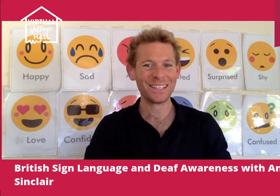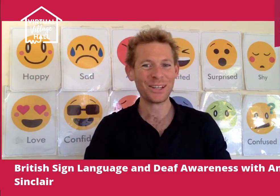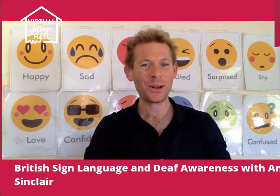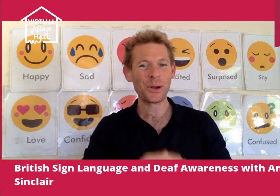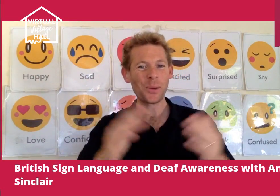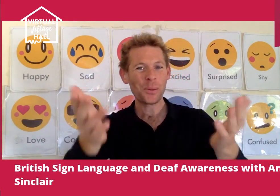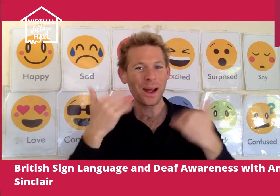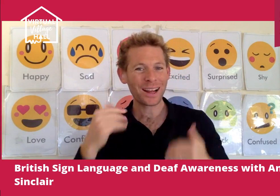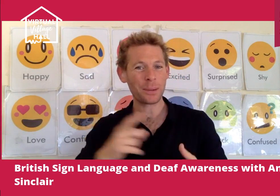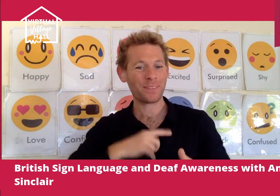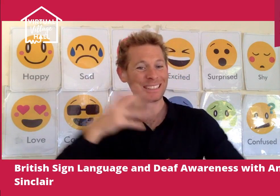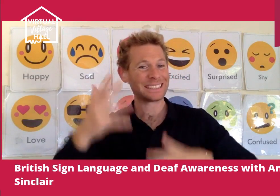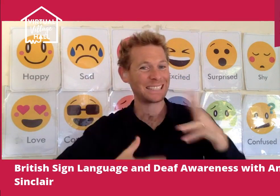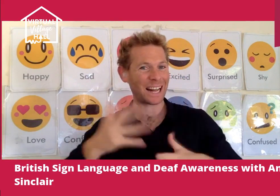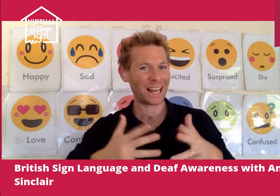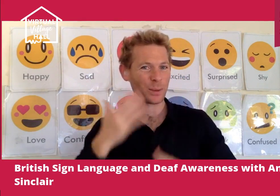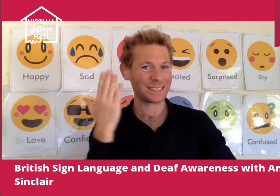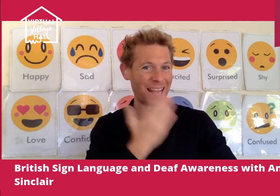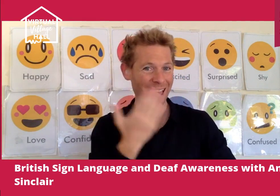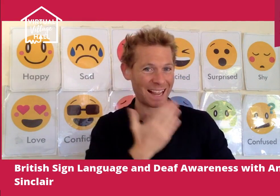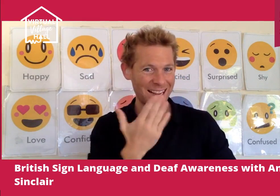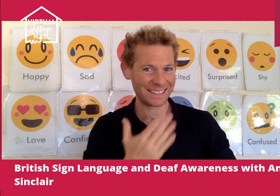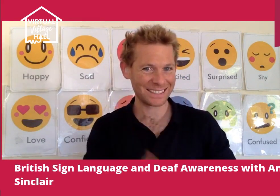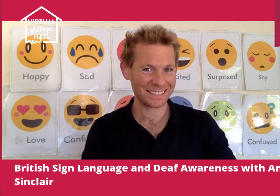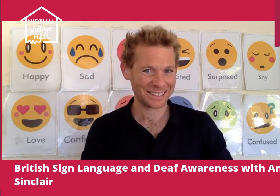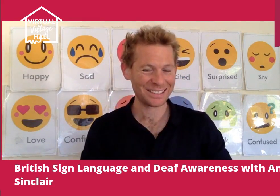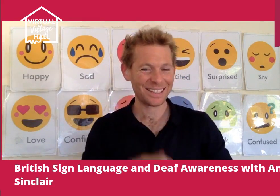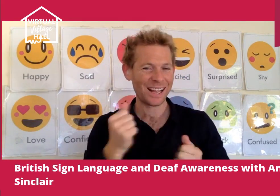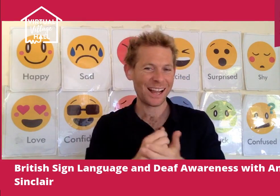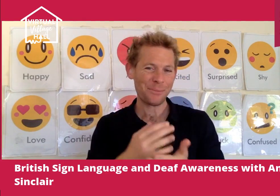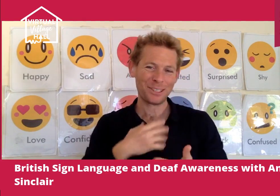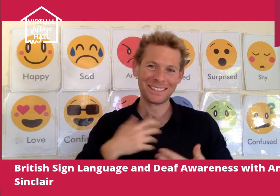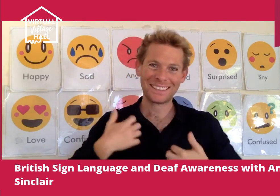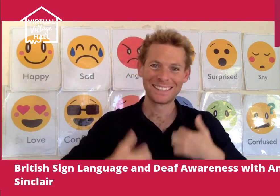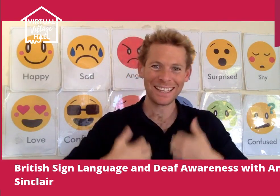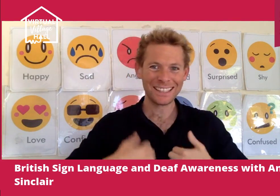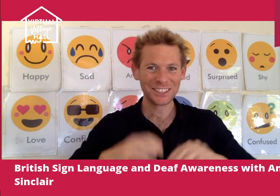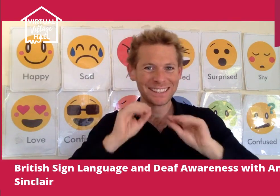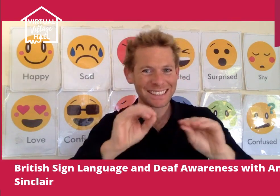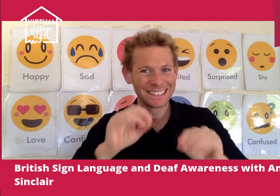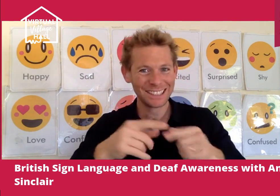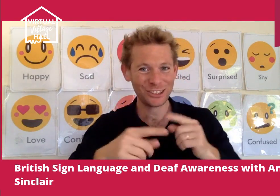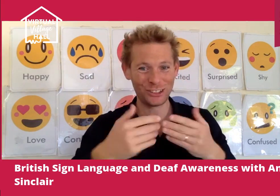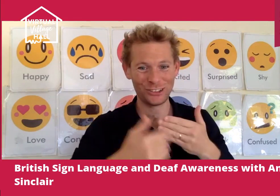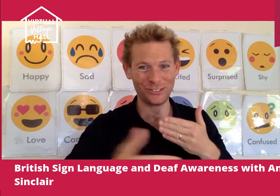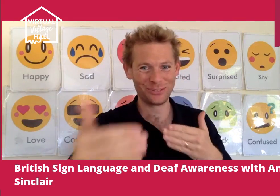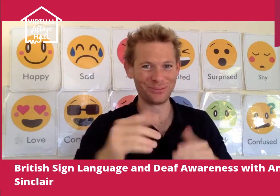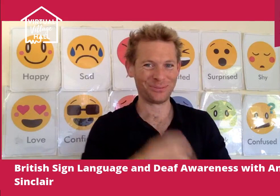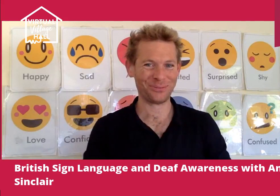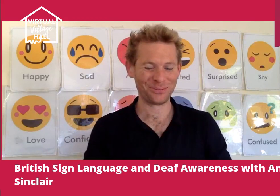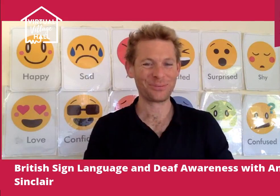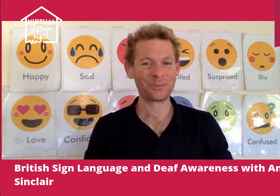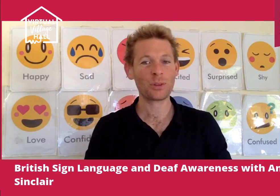Hello, everybody. Welcome to our sign language class. I'm really excited to be teaching you